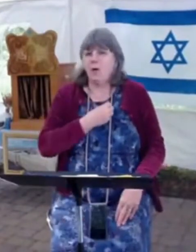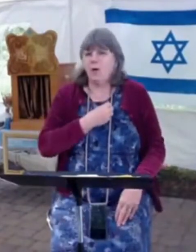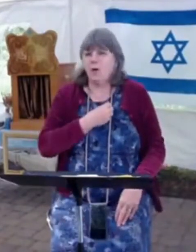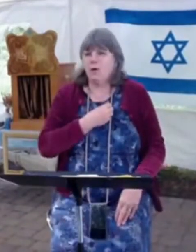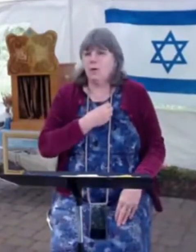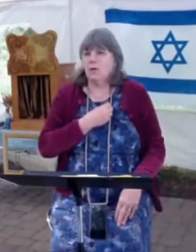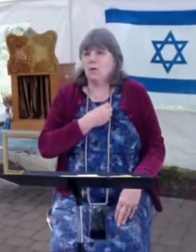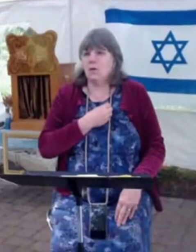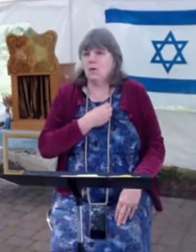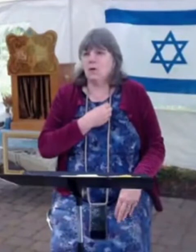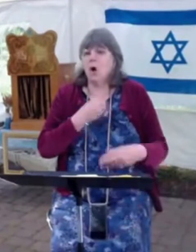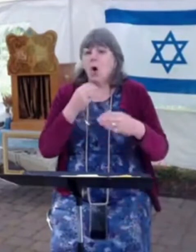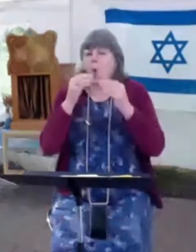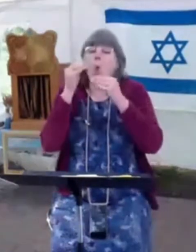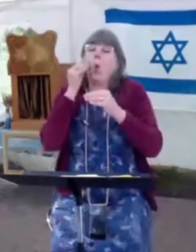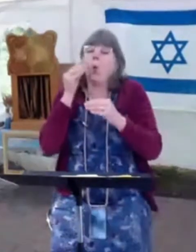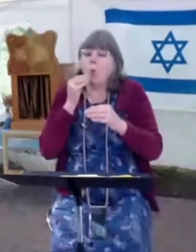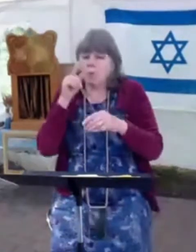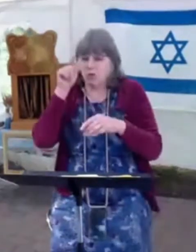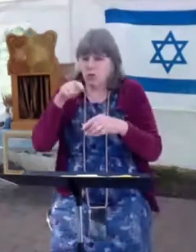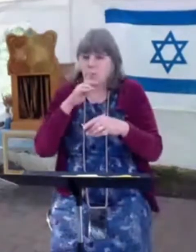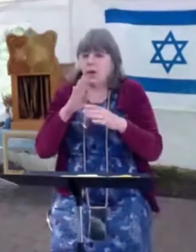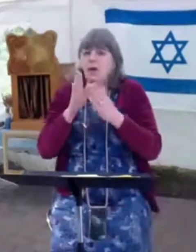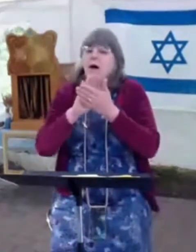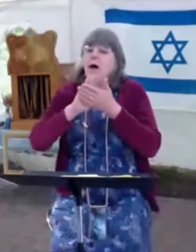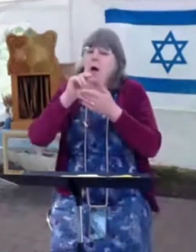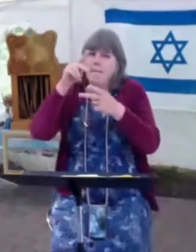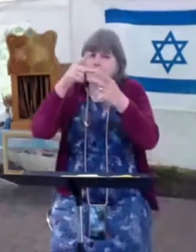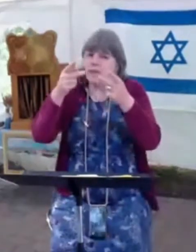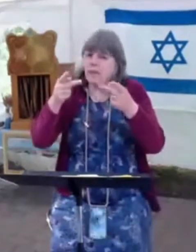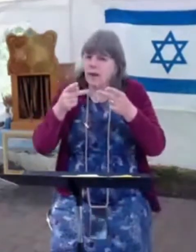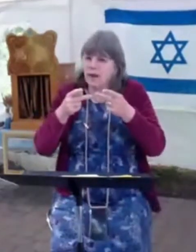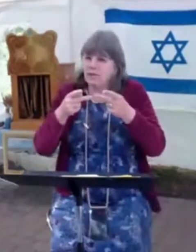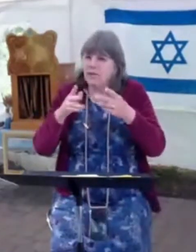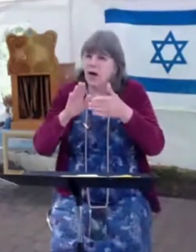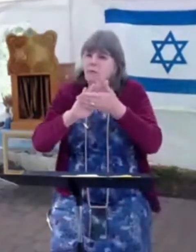came, his message was to proclaim the good news in